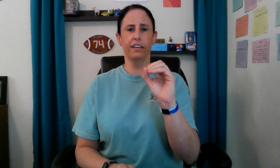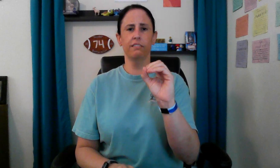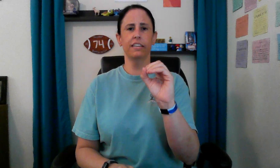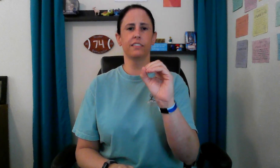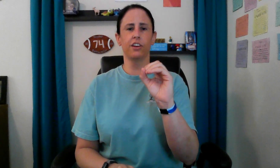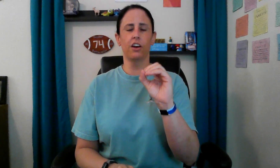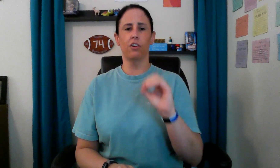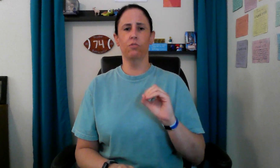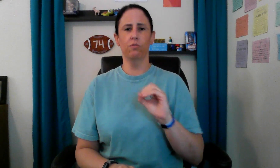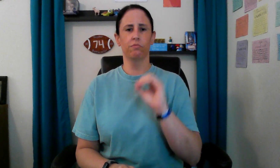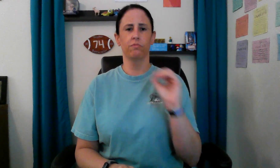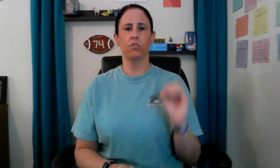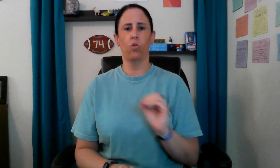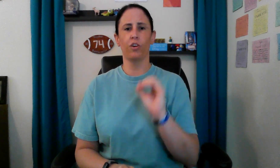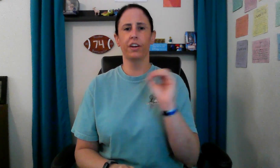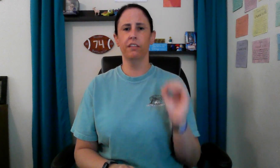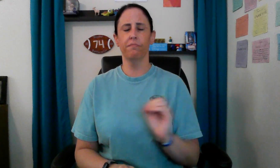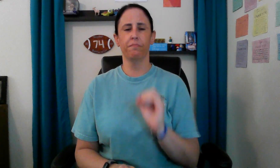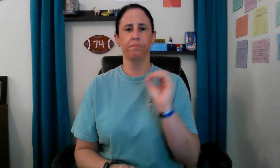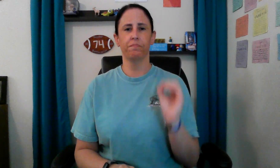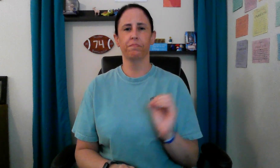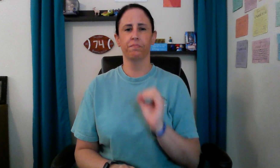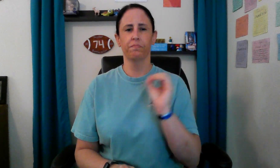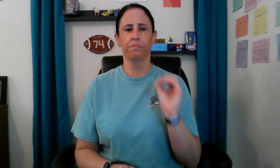Oregon, it's an O. Oregon.